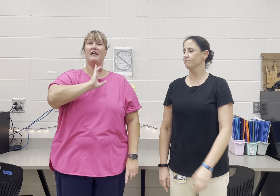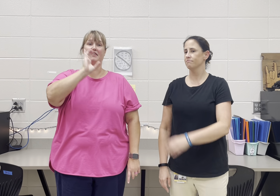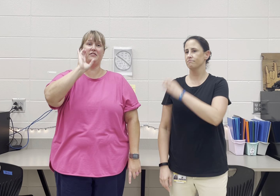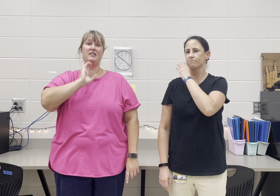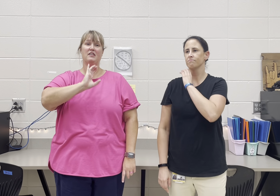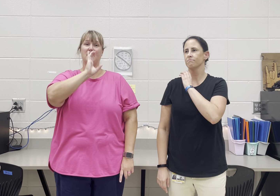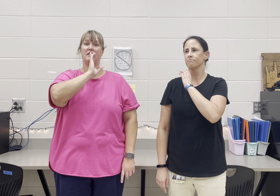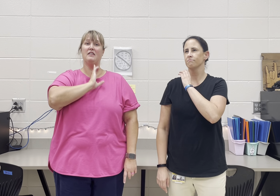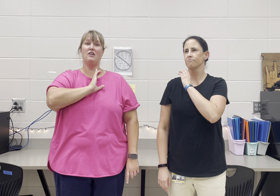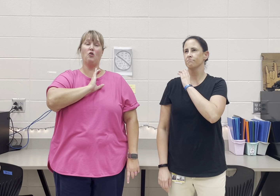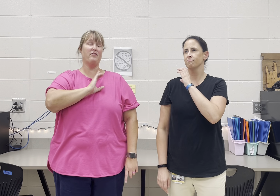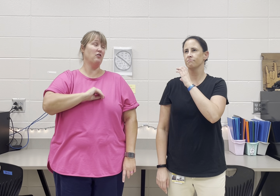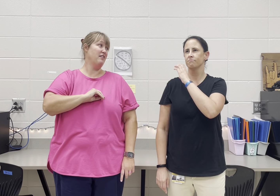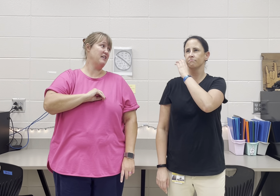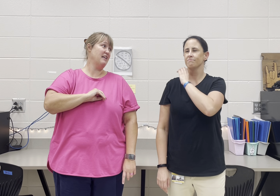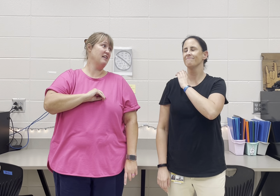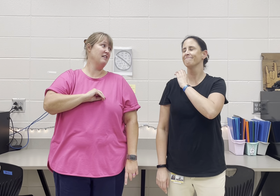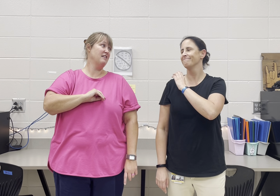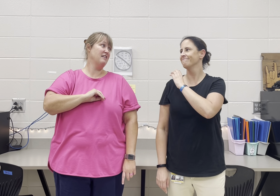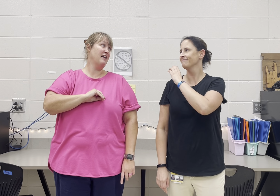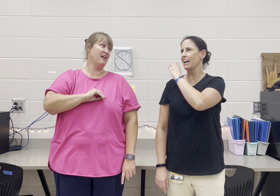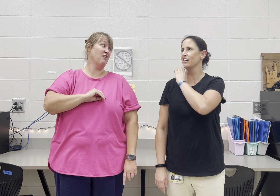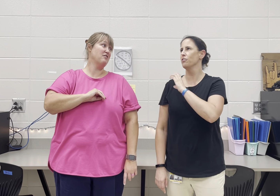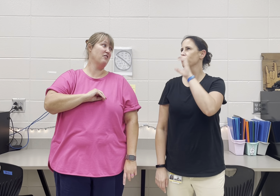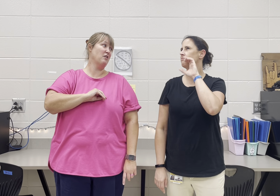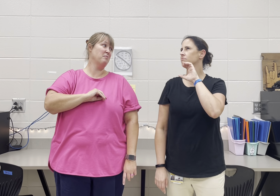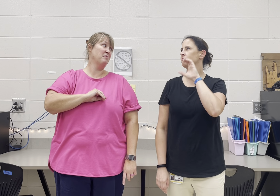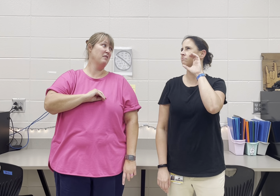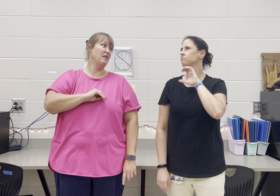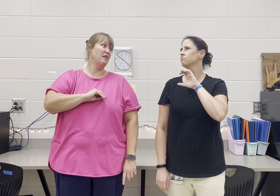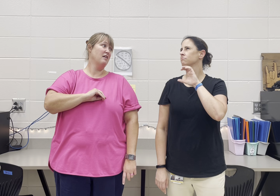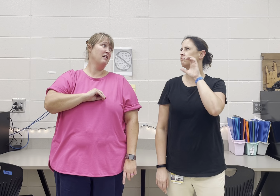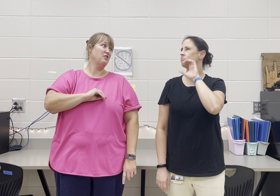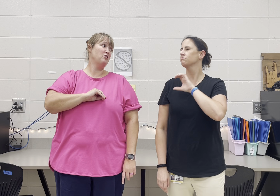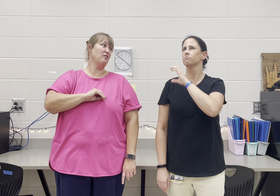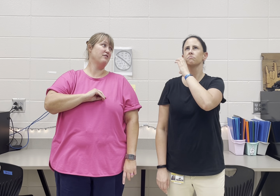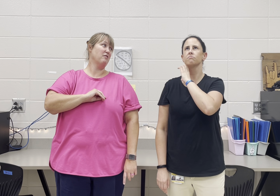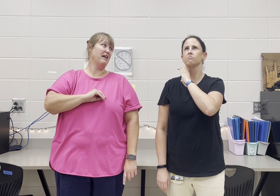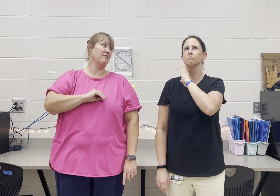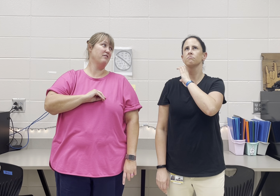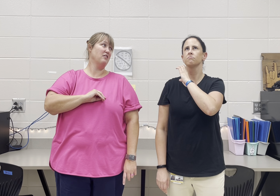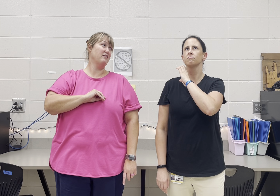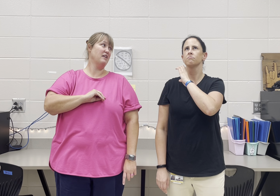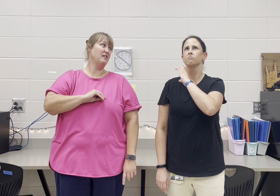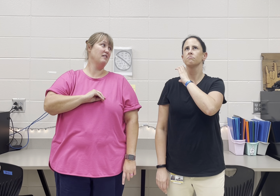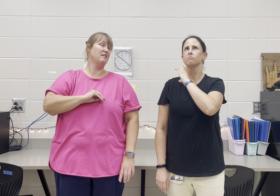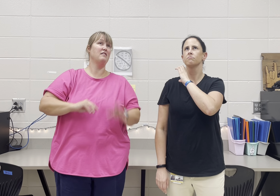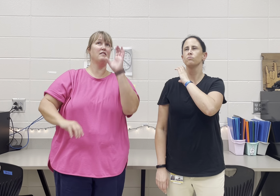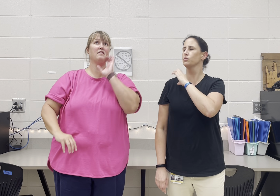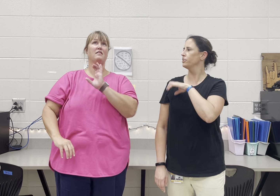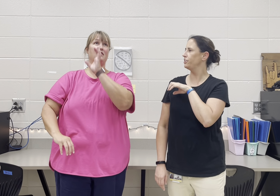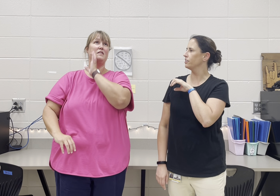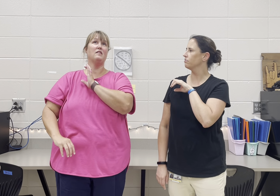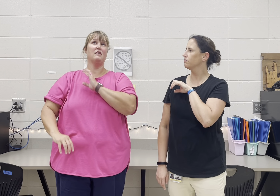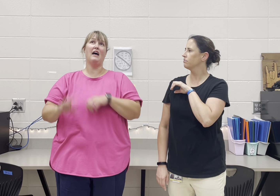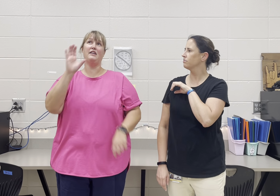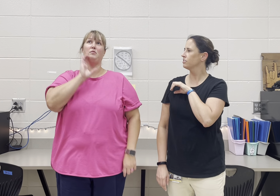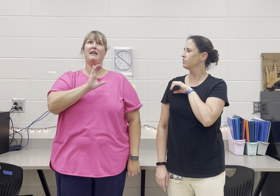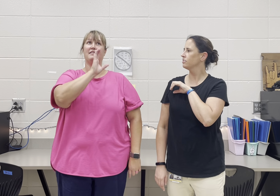left, or if you're left-handed, it I goes go- from, do you do left to right if you're left-handed? Which one do you do? I do right to